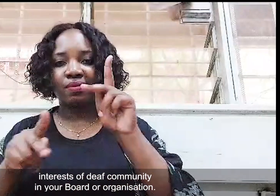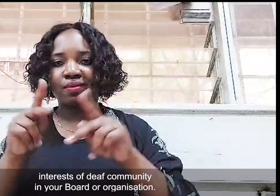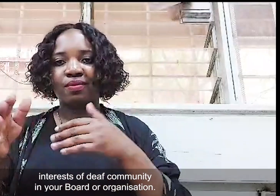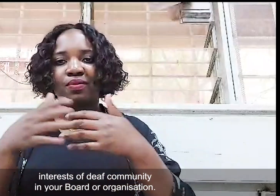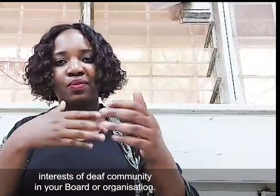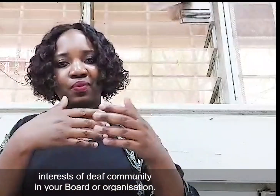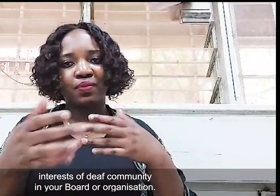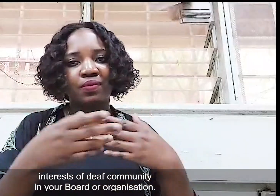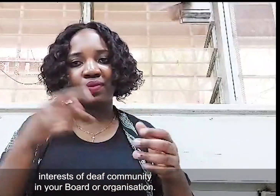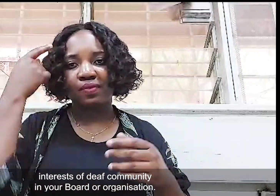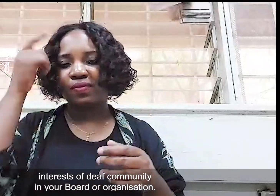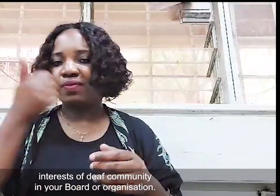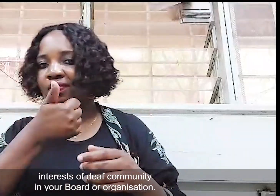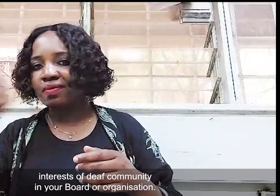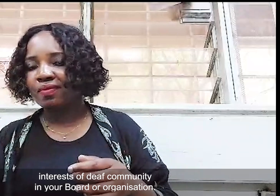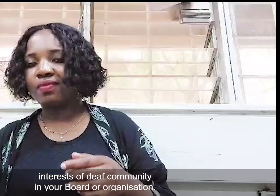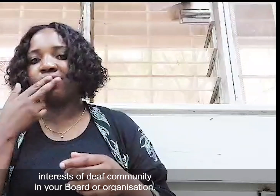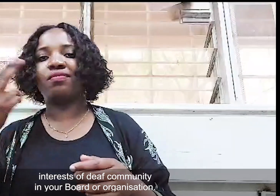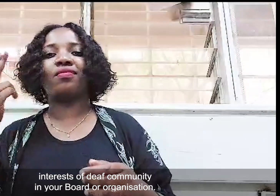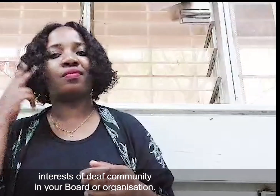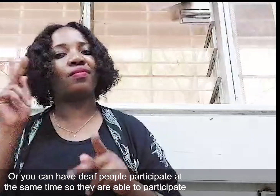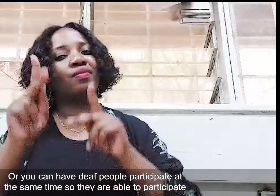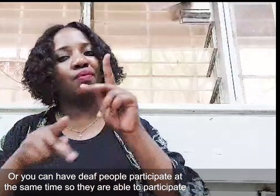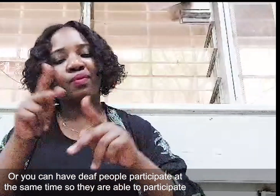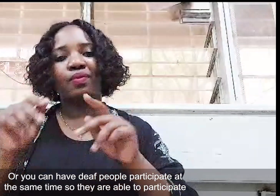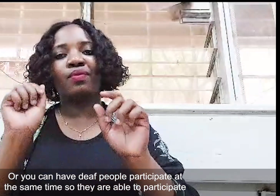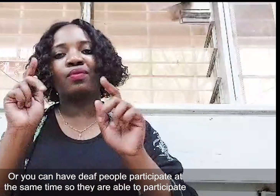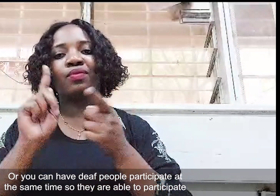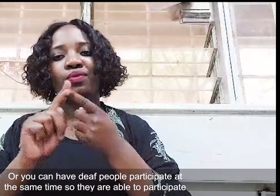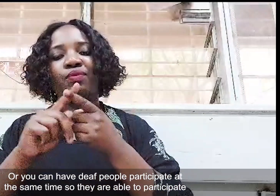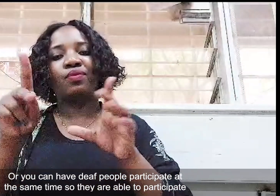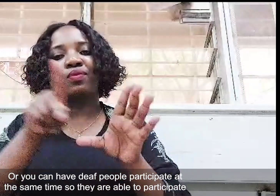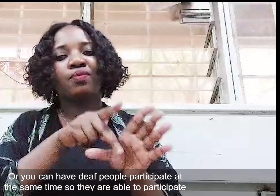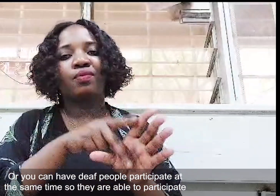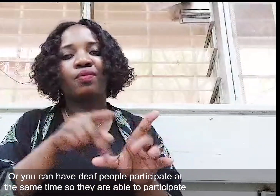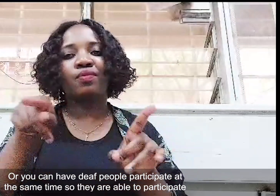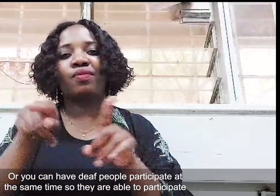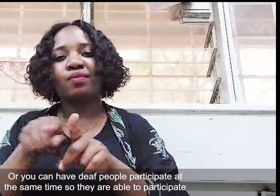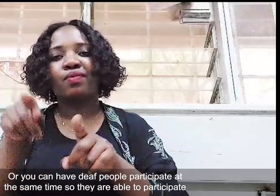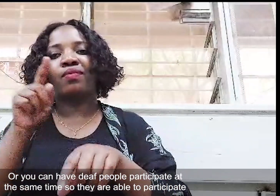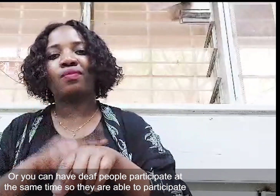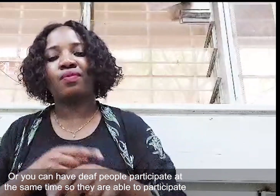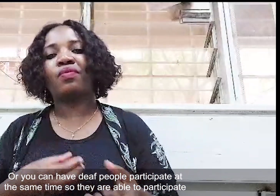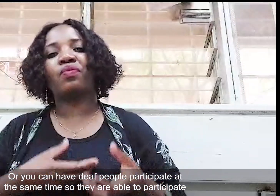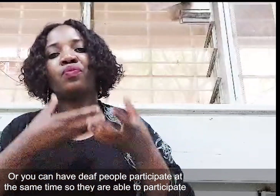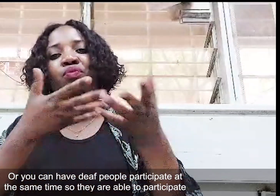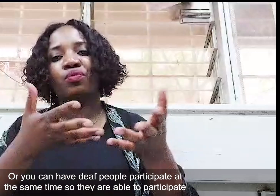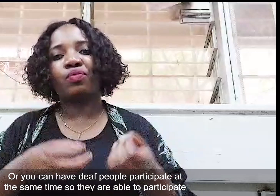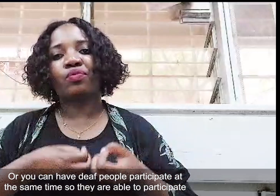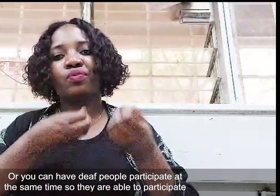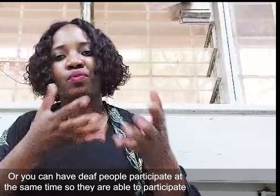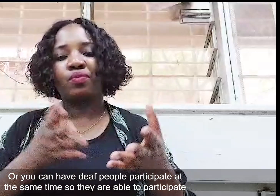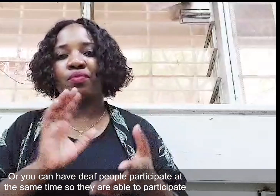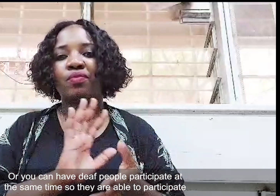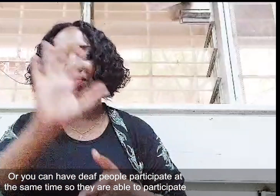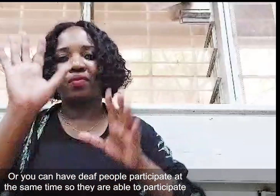community in your board of the organization. Or you can have deaf people participate, you know, at the same